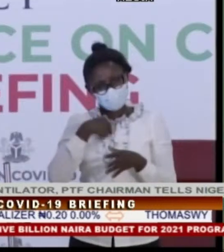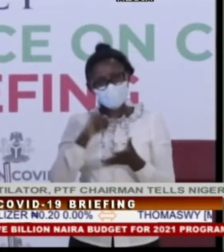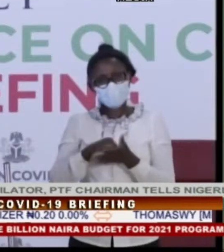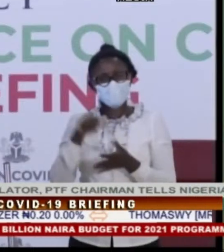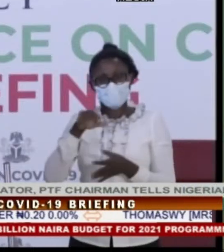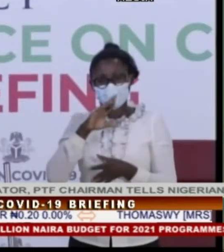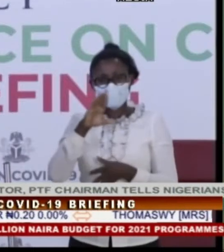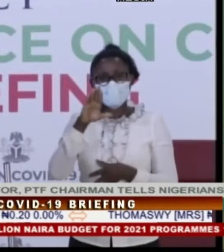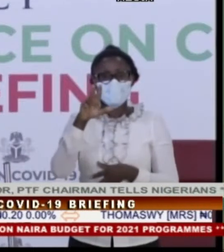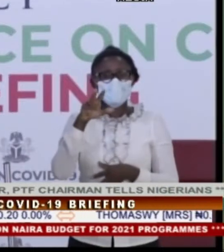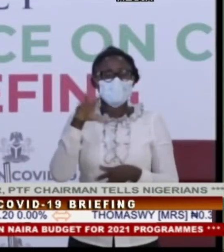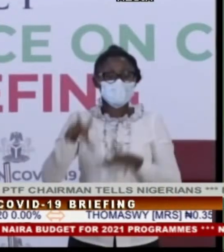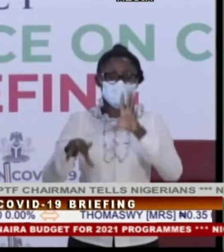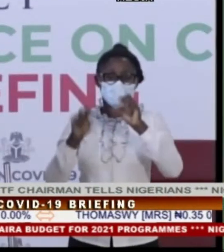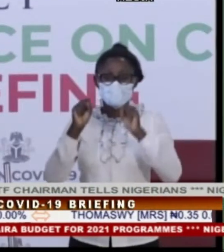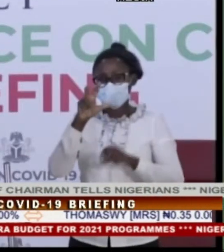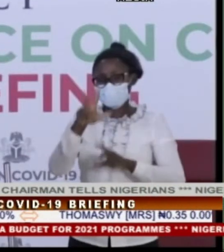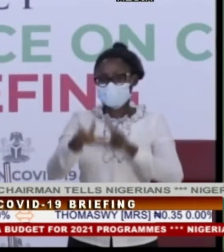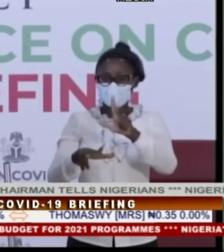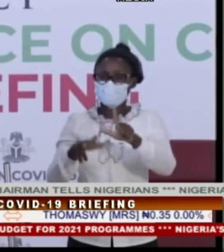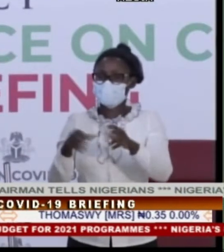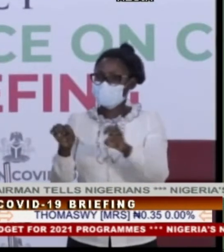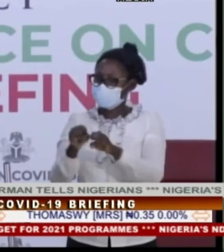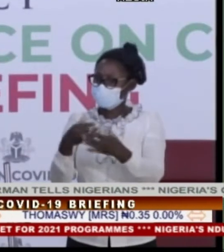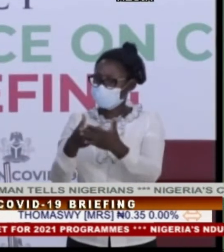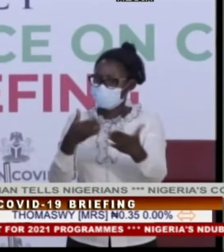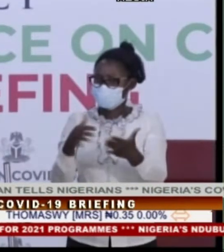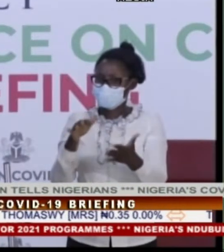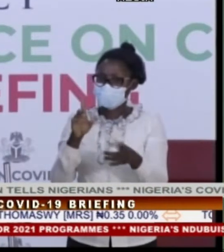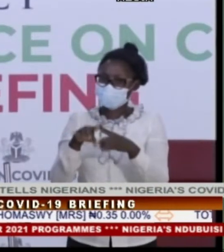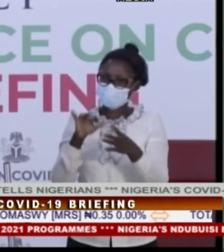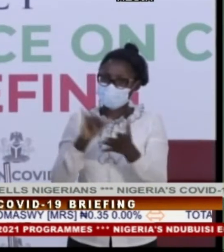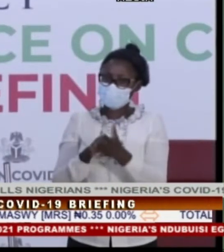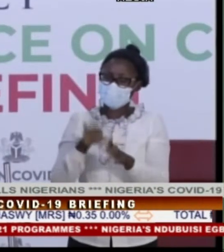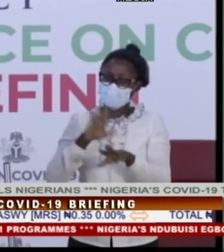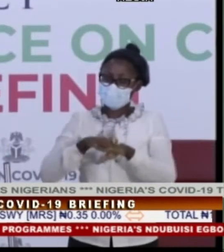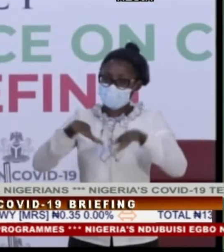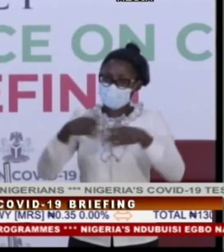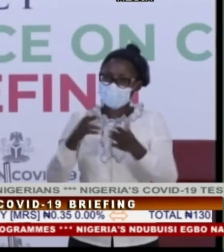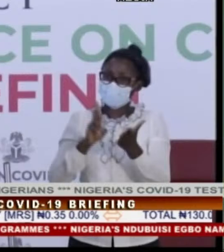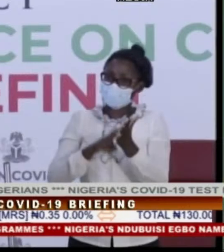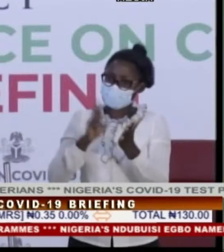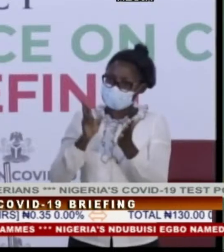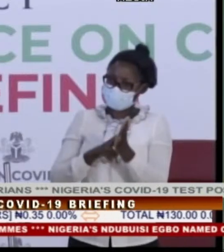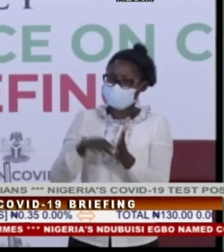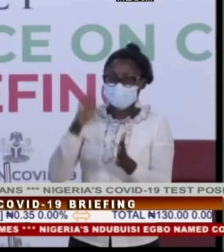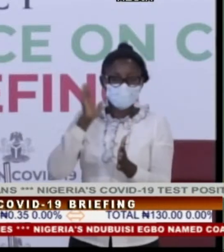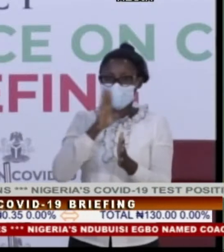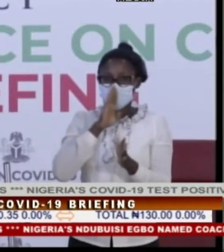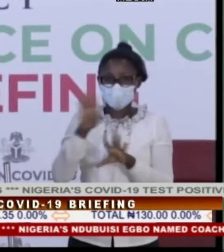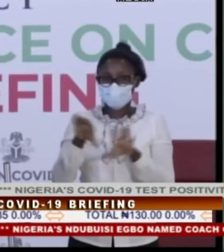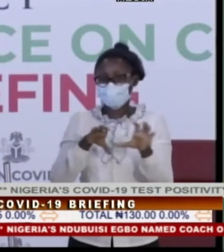that, on how the registration processes will run.